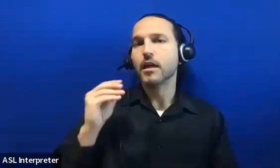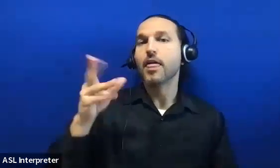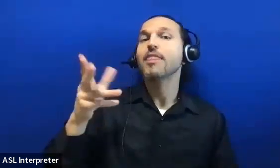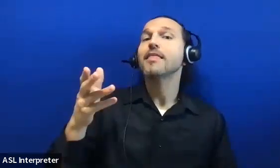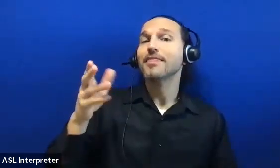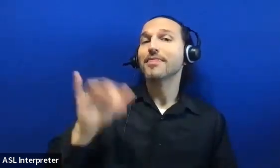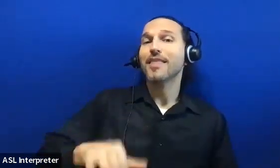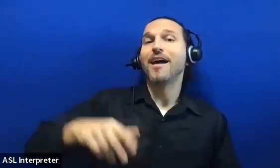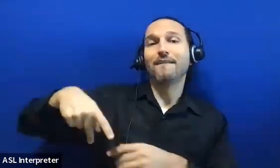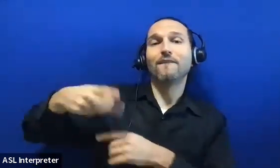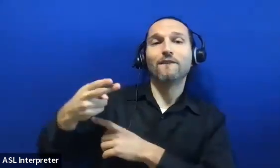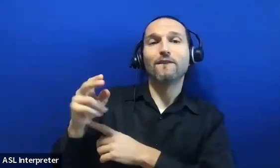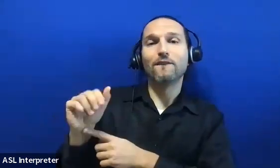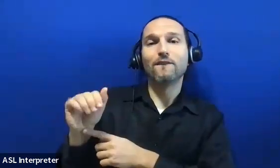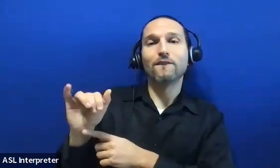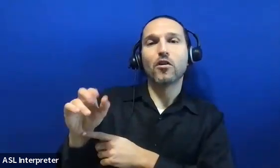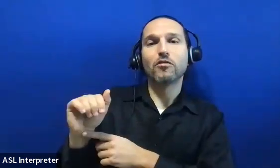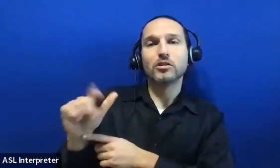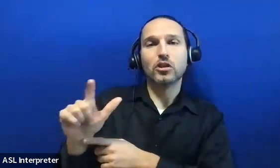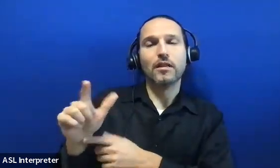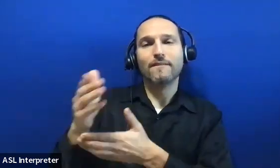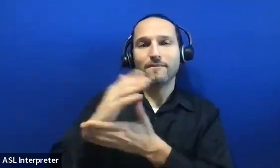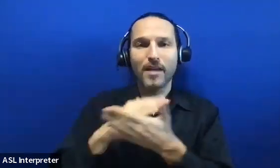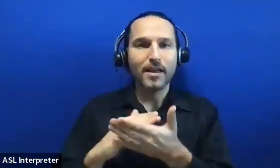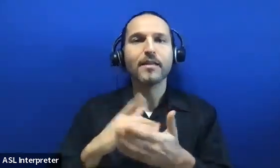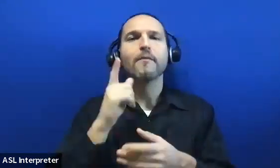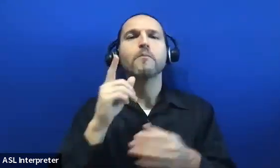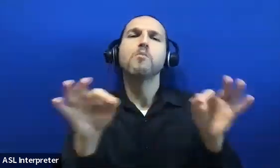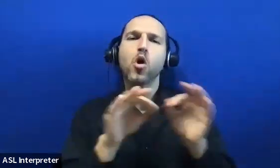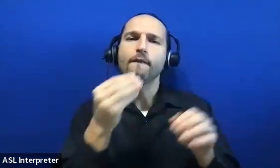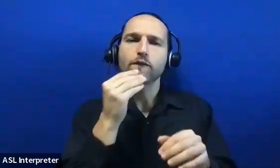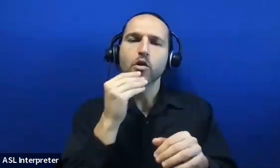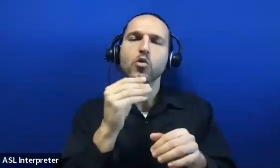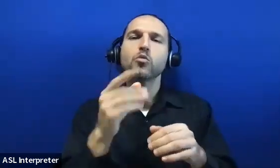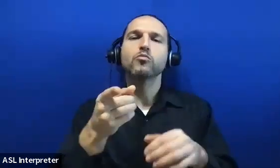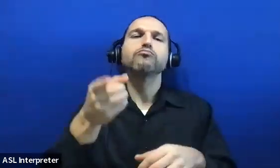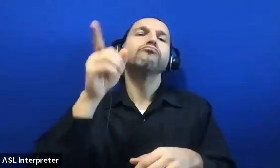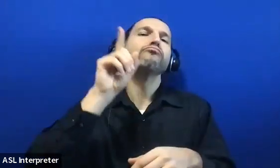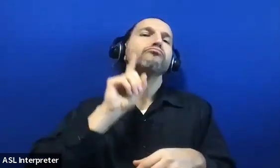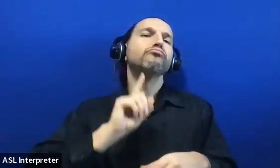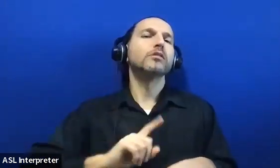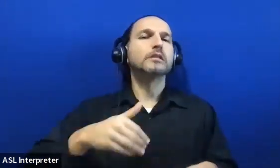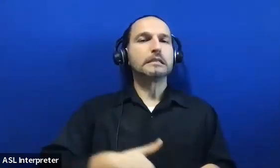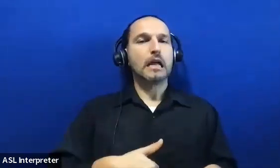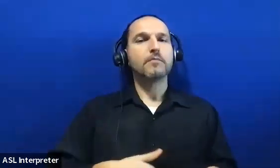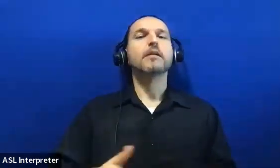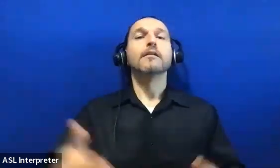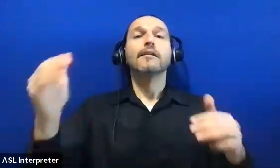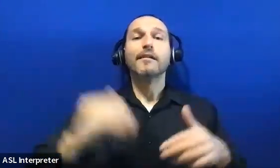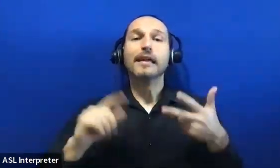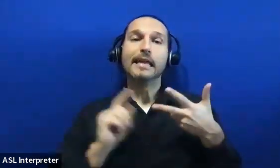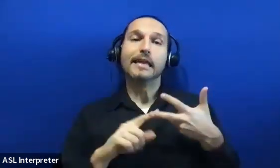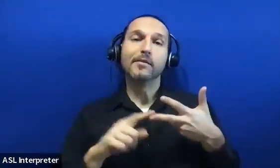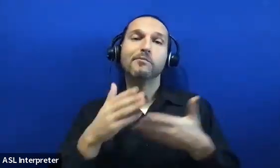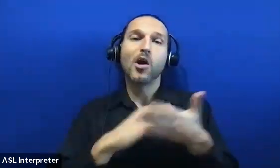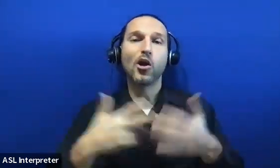phase, getting the food to the stomach safely. Part 3 is known as the esophageal phase, when